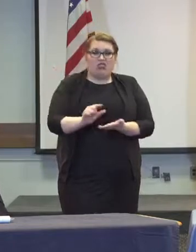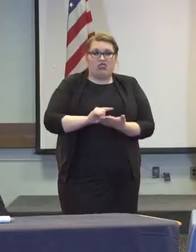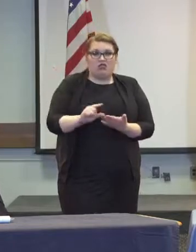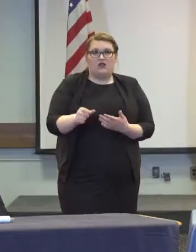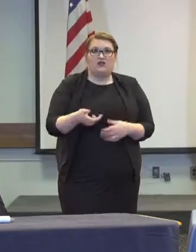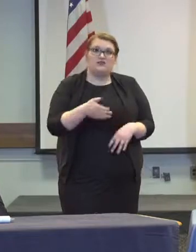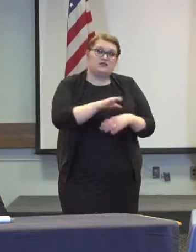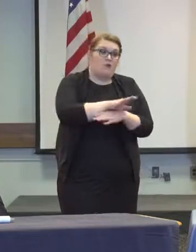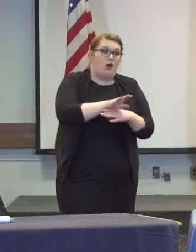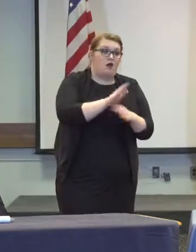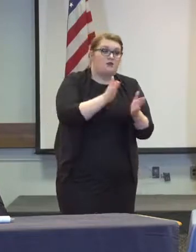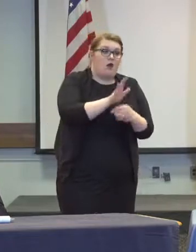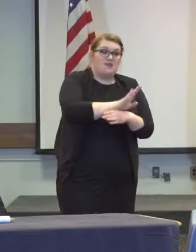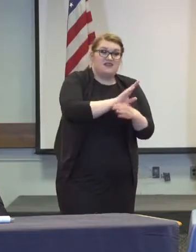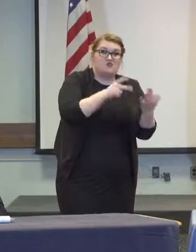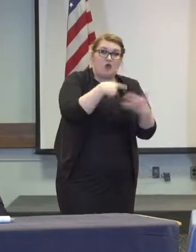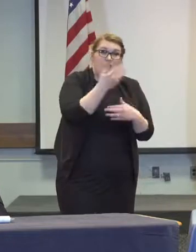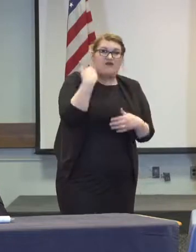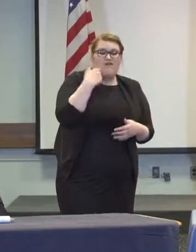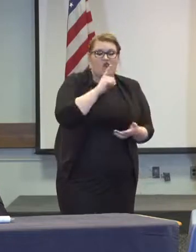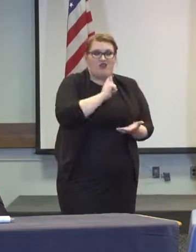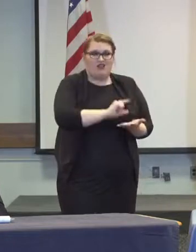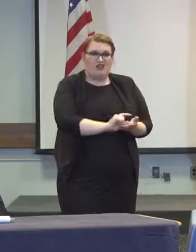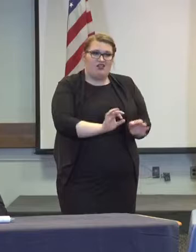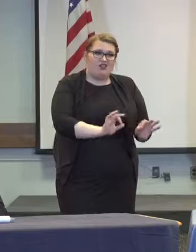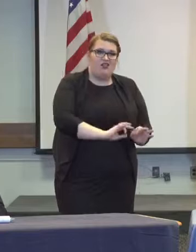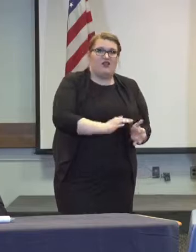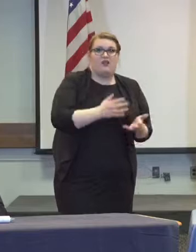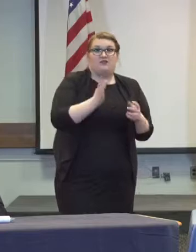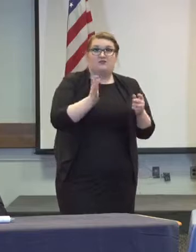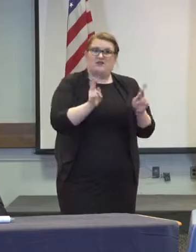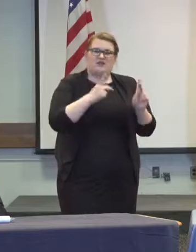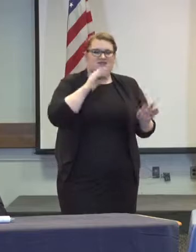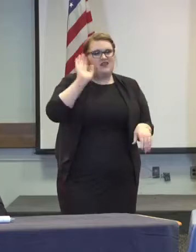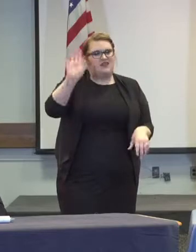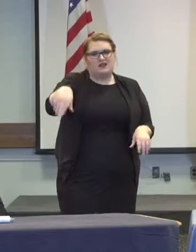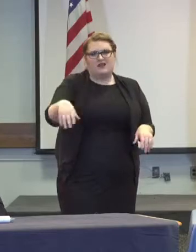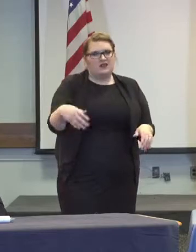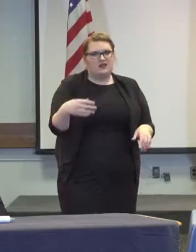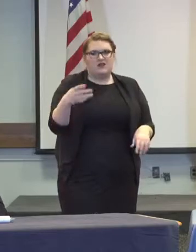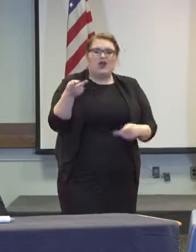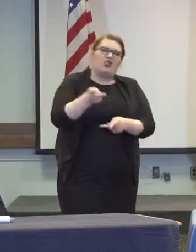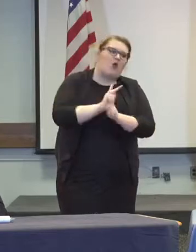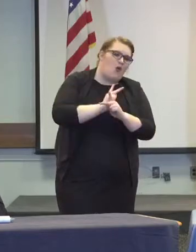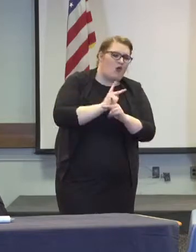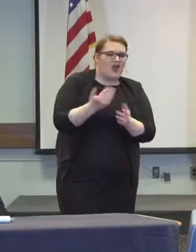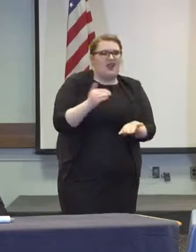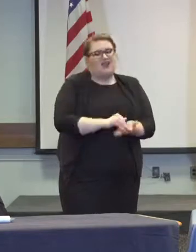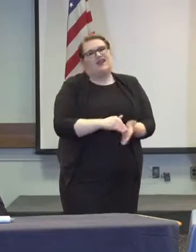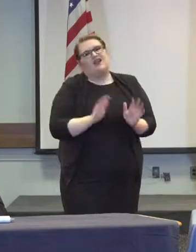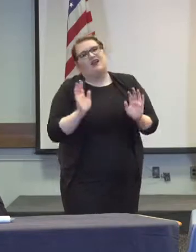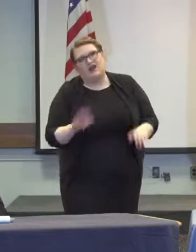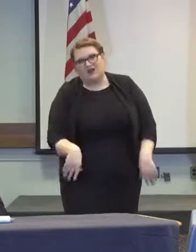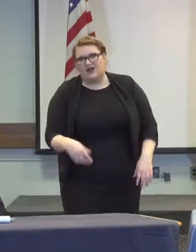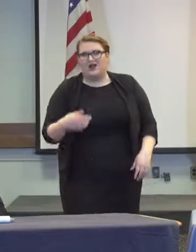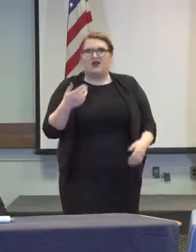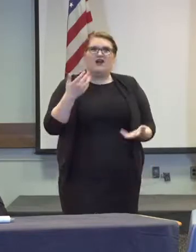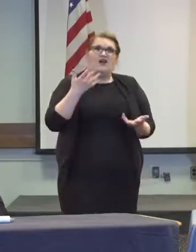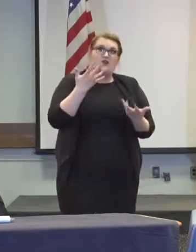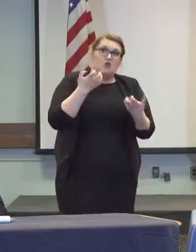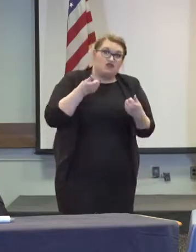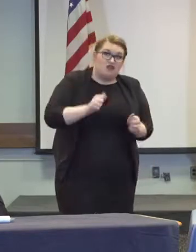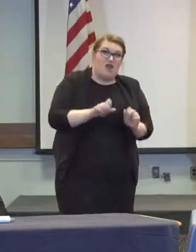business programs have been. I know I've talked to small business people who've said, don't give me another loan, because if I have to try to open